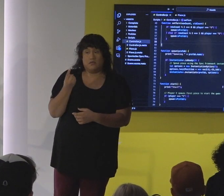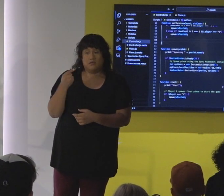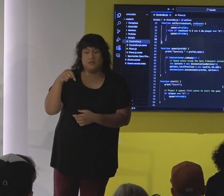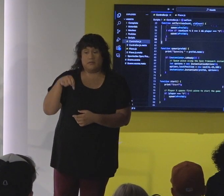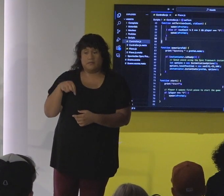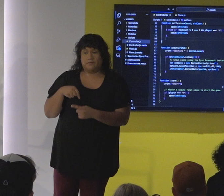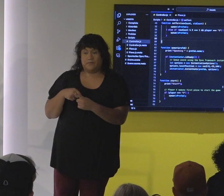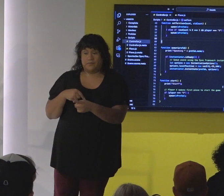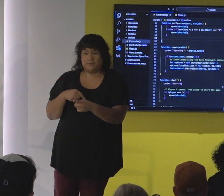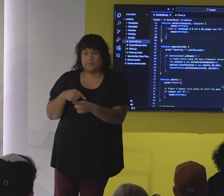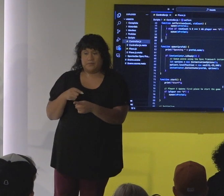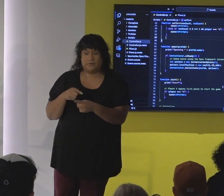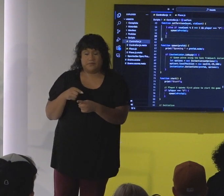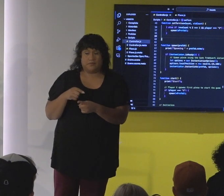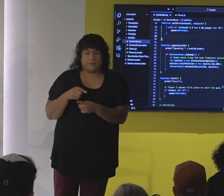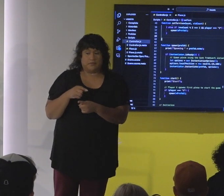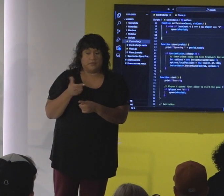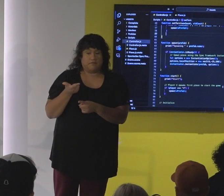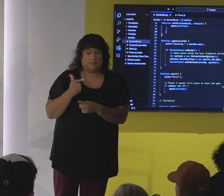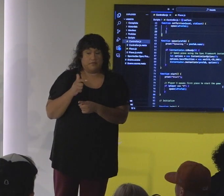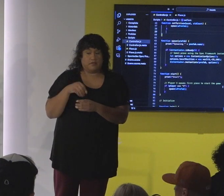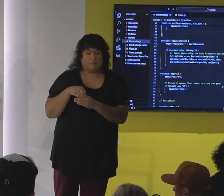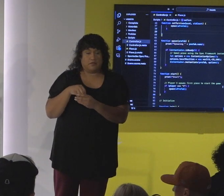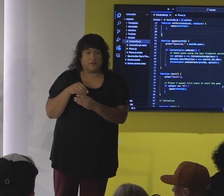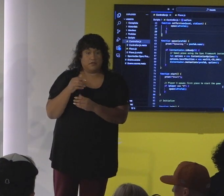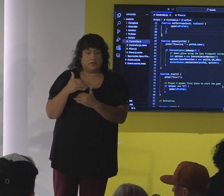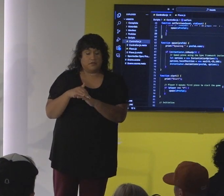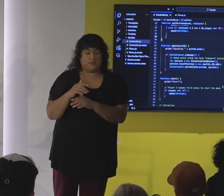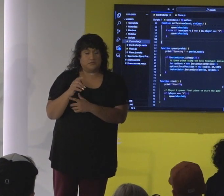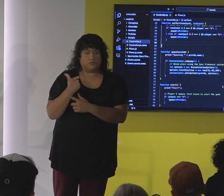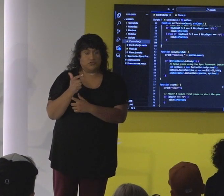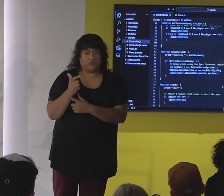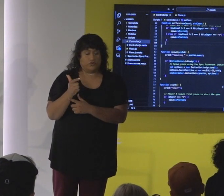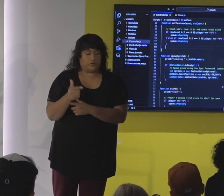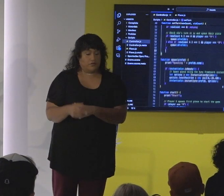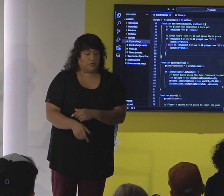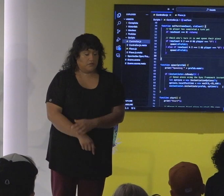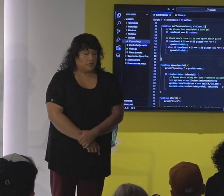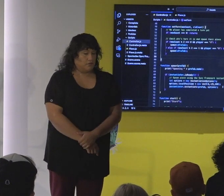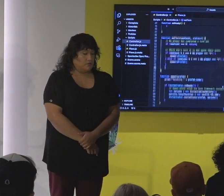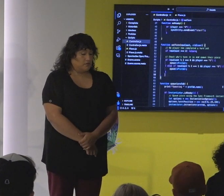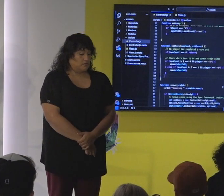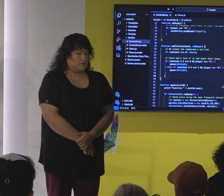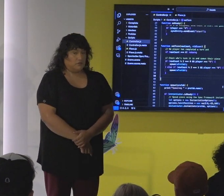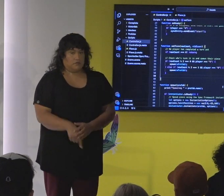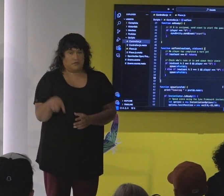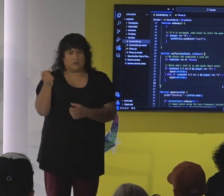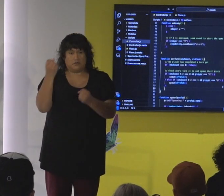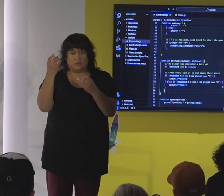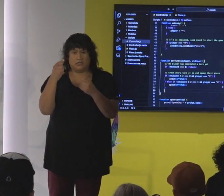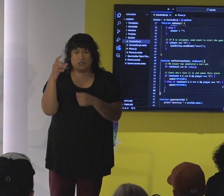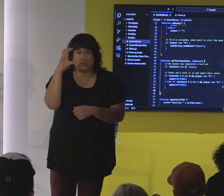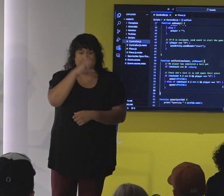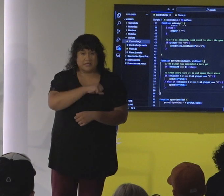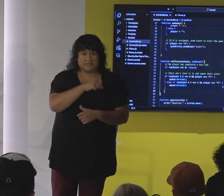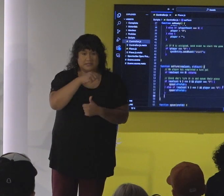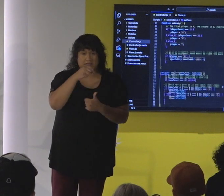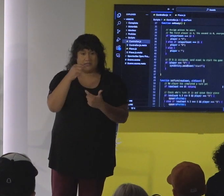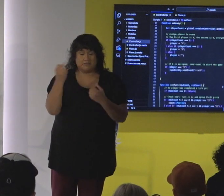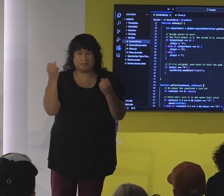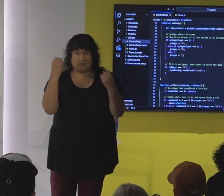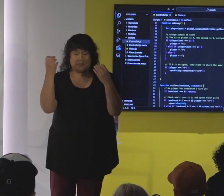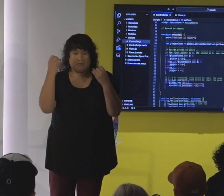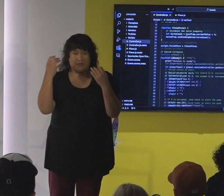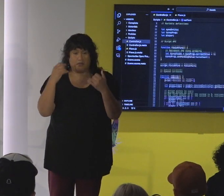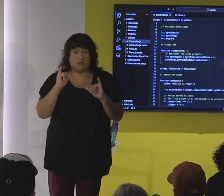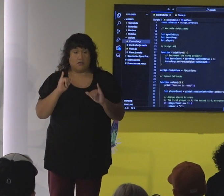Doesn't player 2 need the end of turn dash? Yeah. I think it was in the fields or something. I think it would show up. Oh, one of